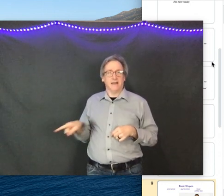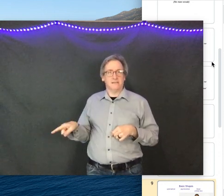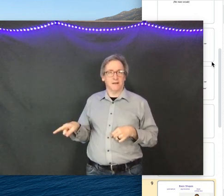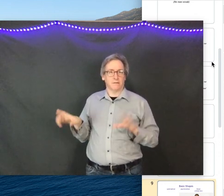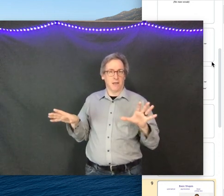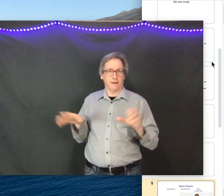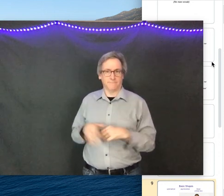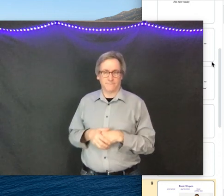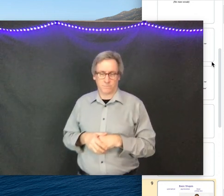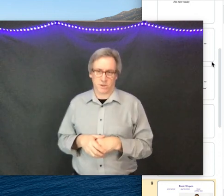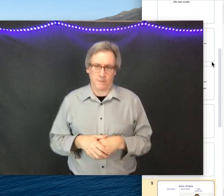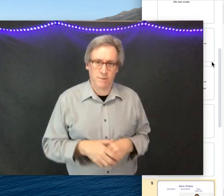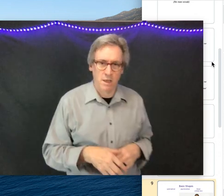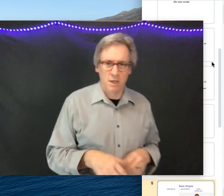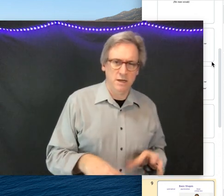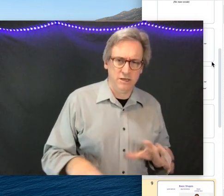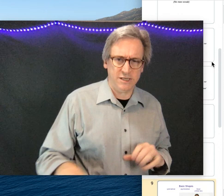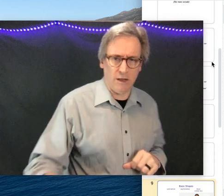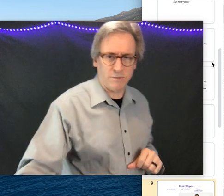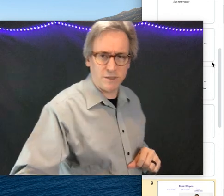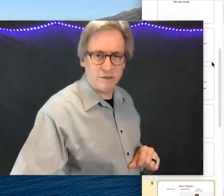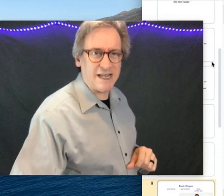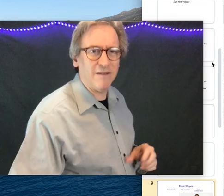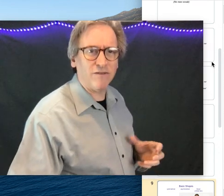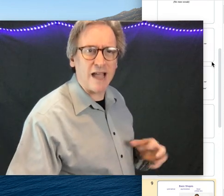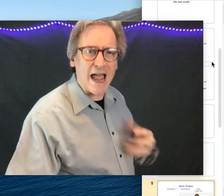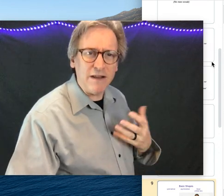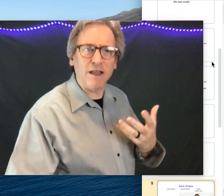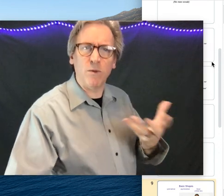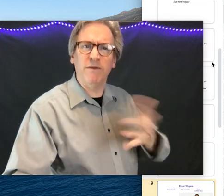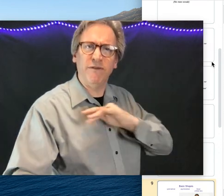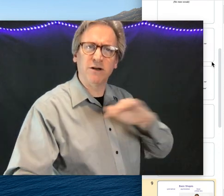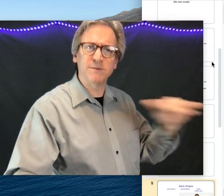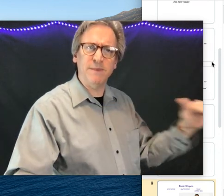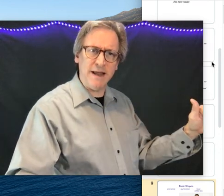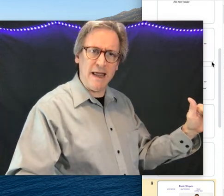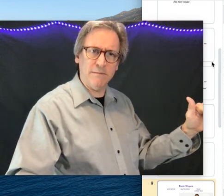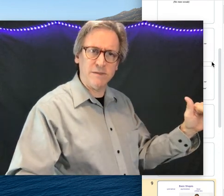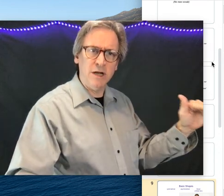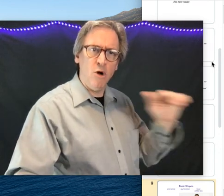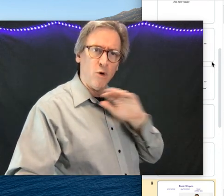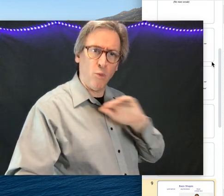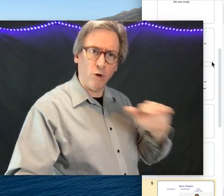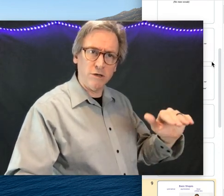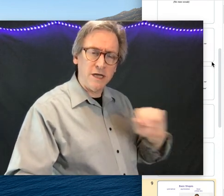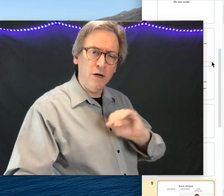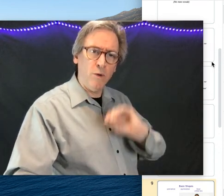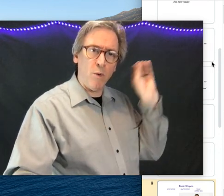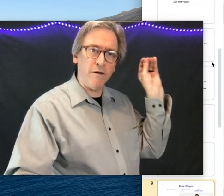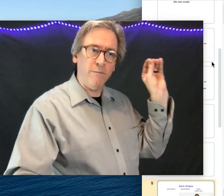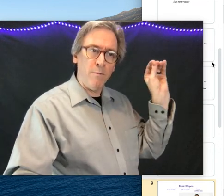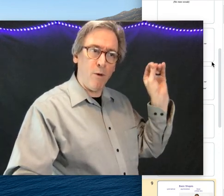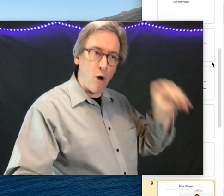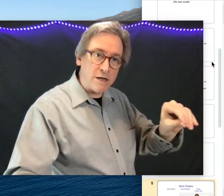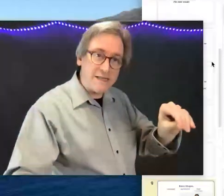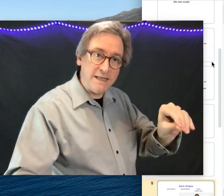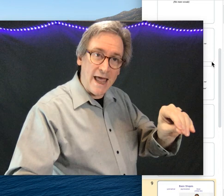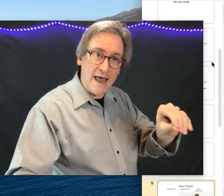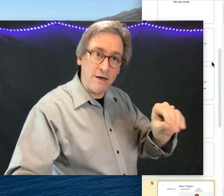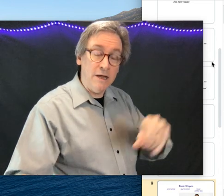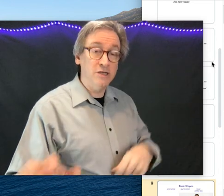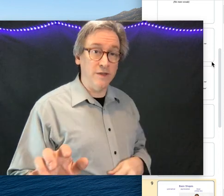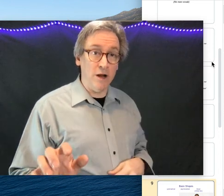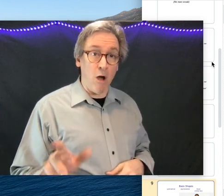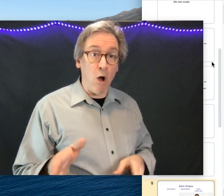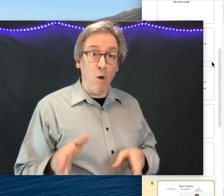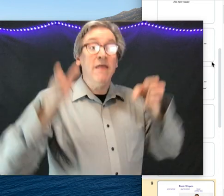oh, okay, it ends there. Got it. Okay. Just helps. Kind of like when we fingerspell names or words. We want to pause at the